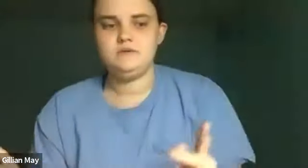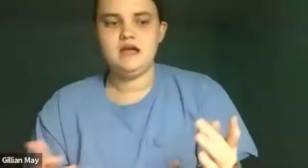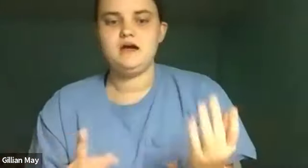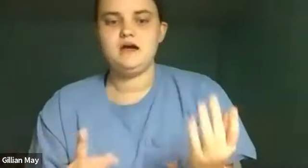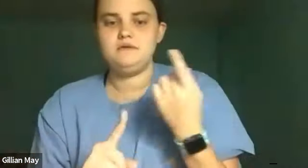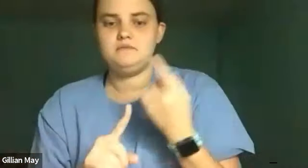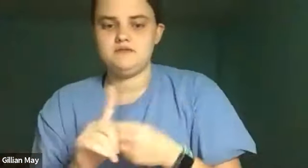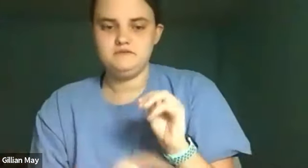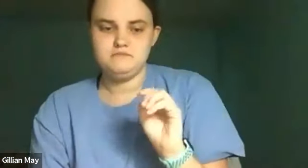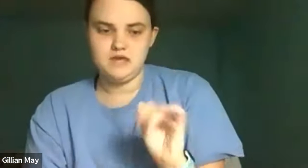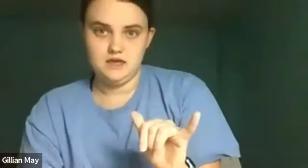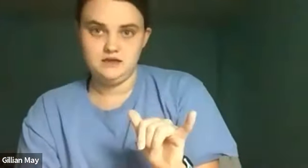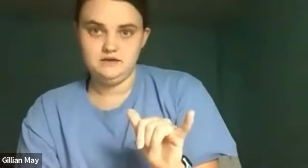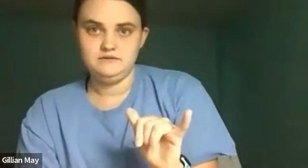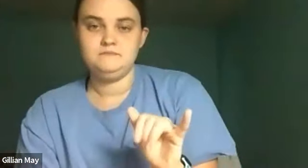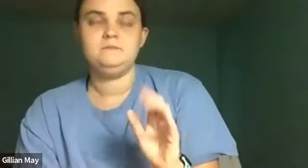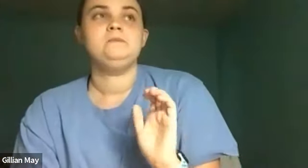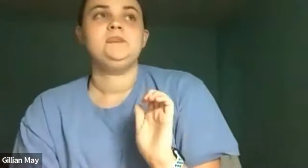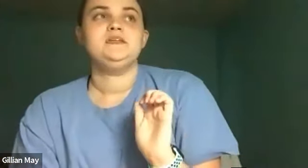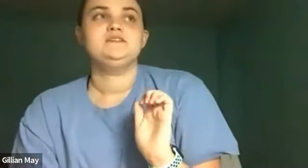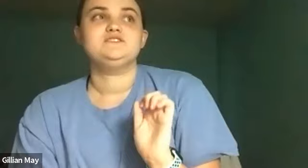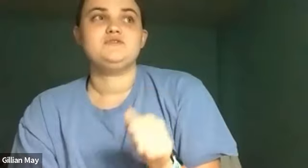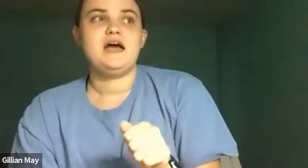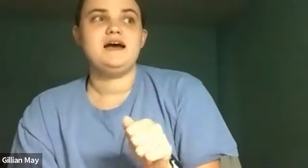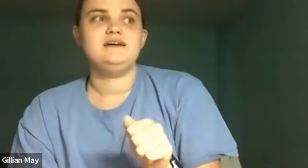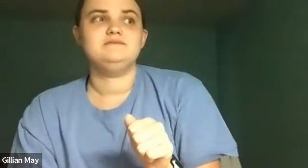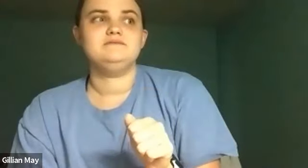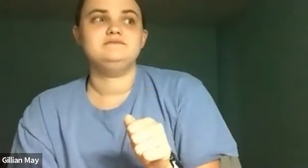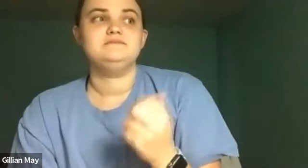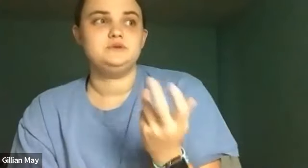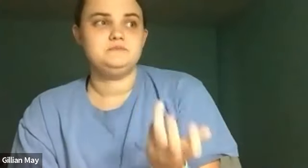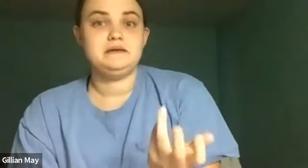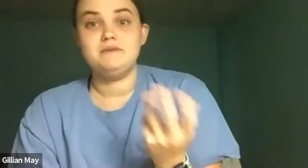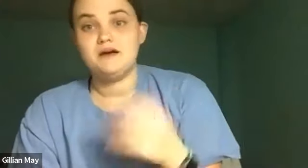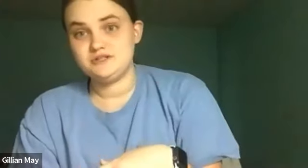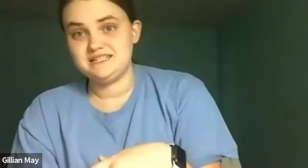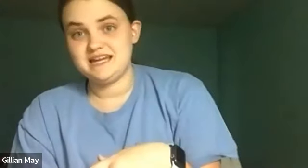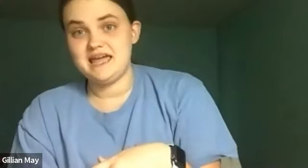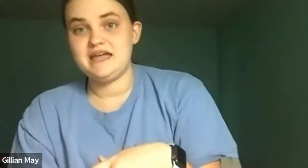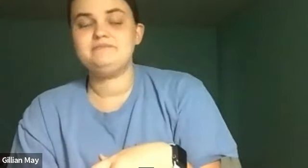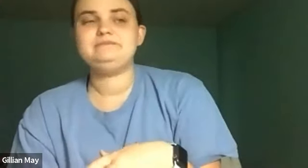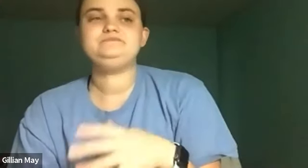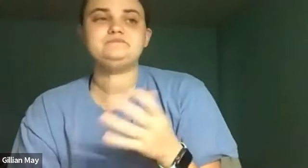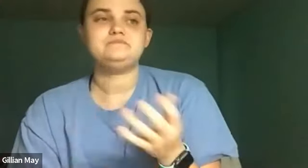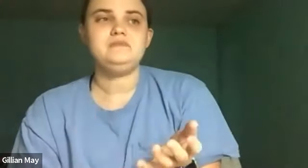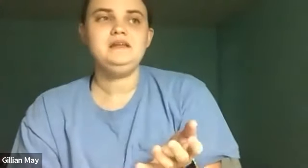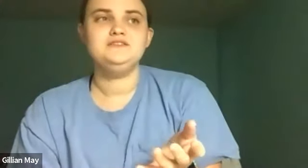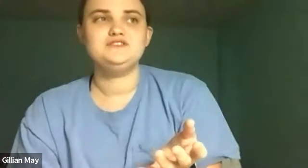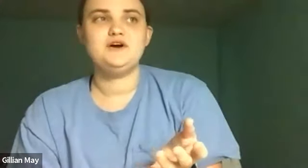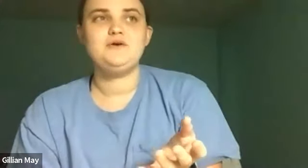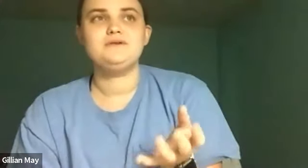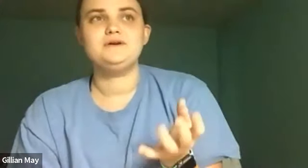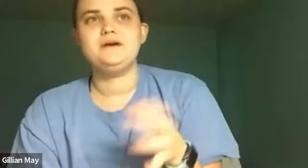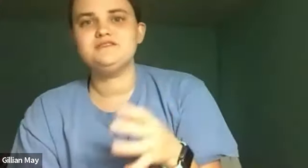we have the month of May. So that would be Mother's Day. So for Mother's